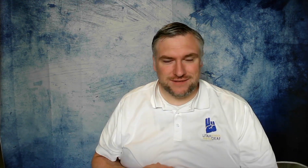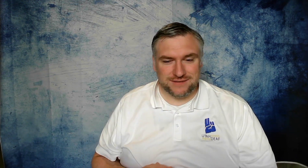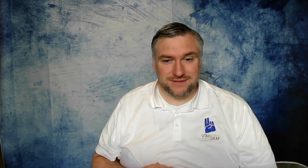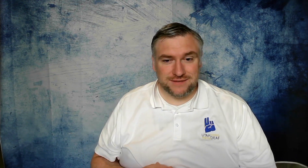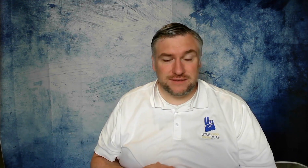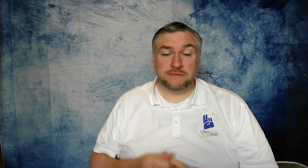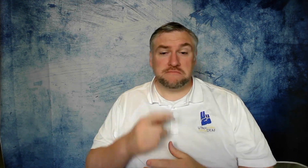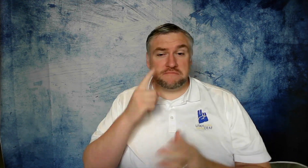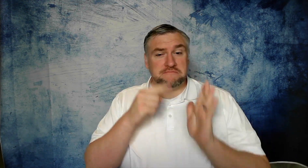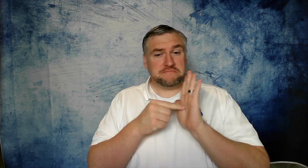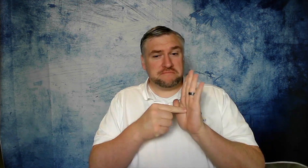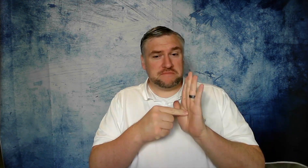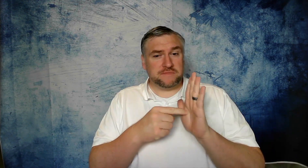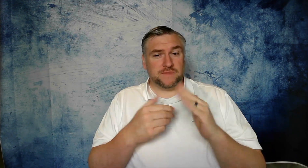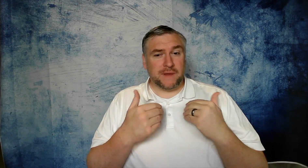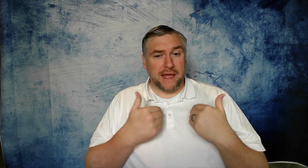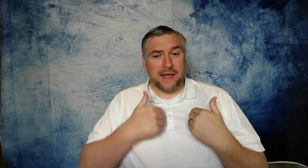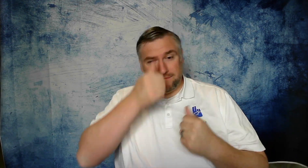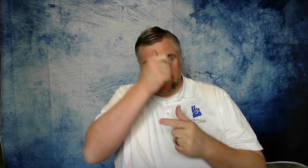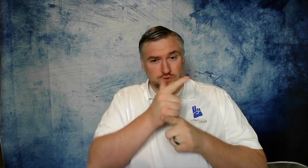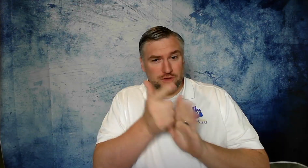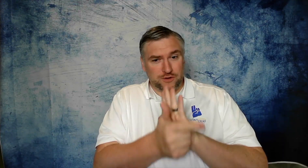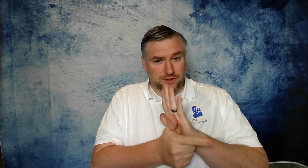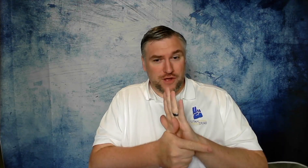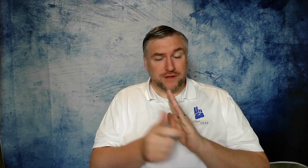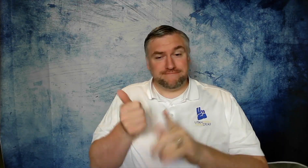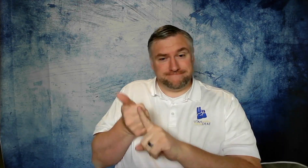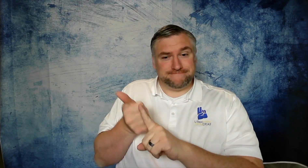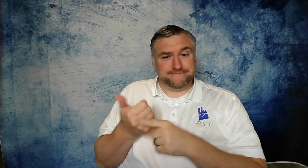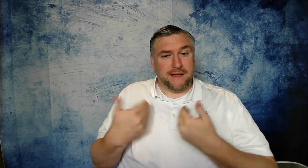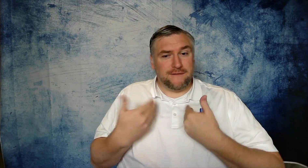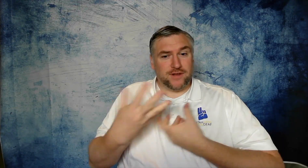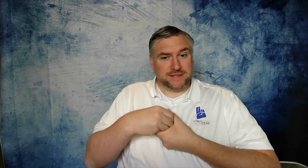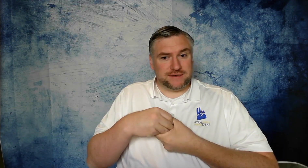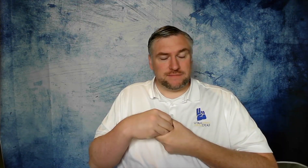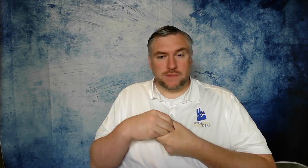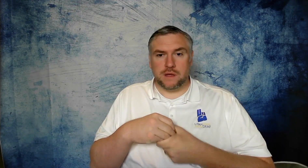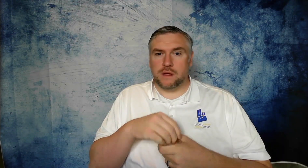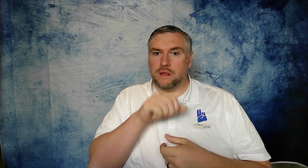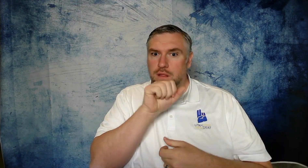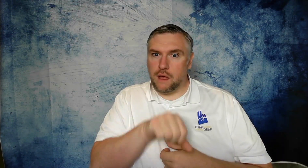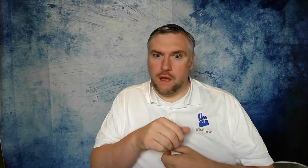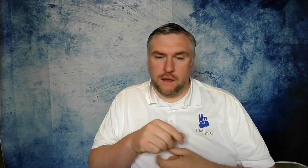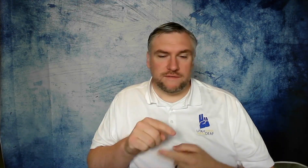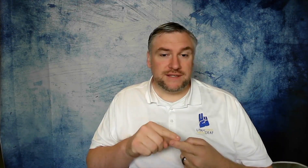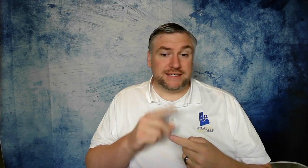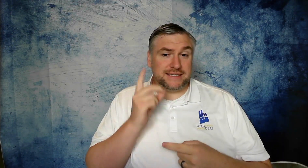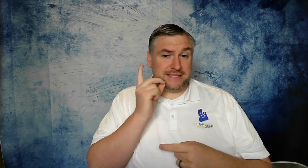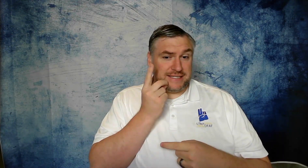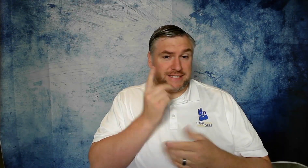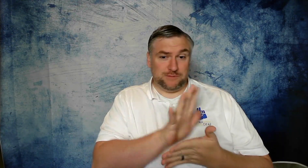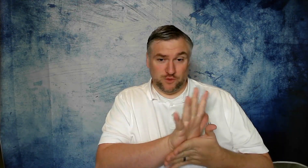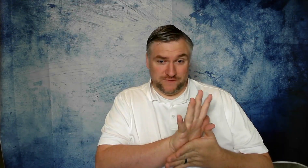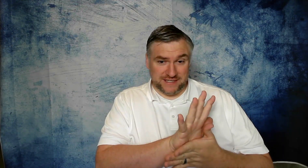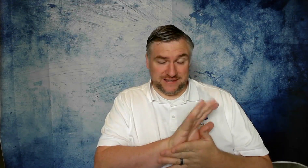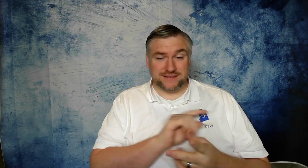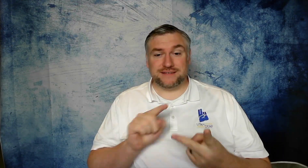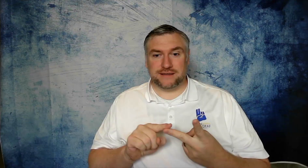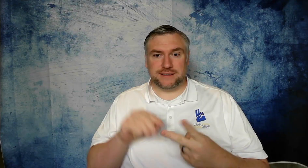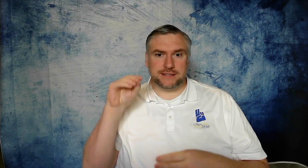Teach to their fascinations is the next tip. I have a brother-in-law who has autism. He loves Disney movies